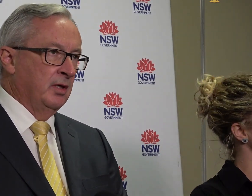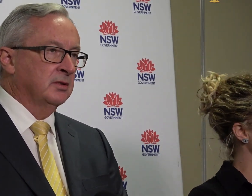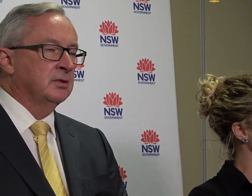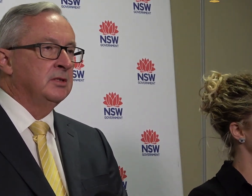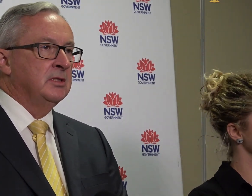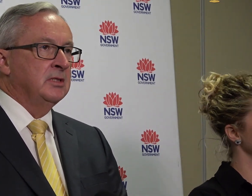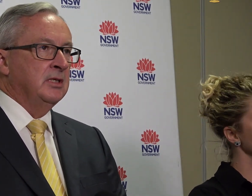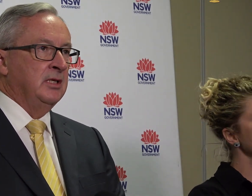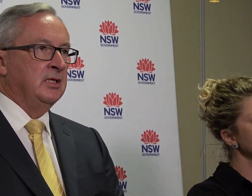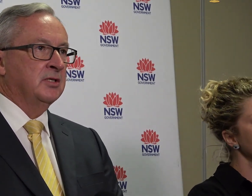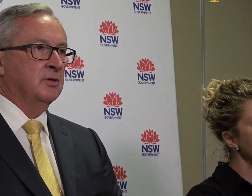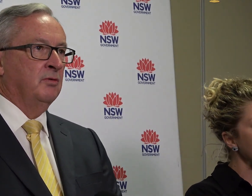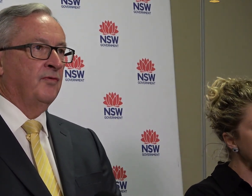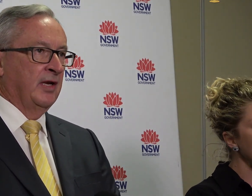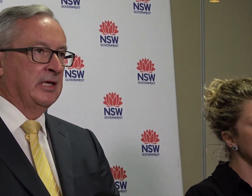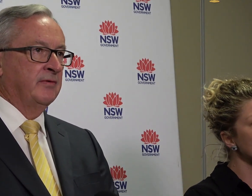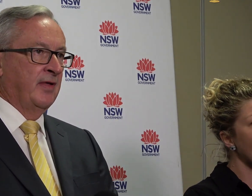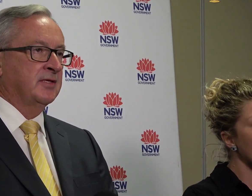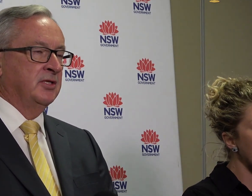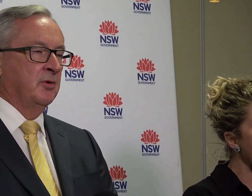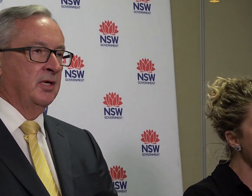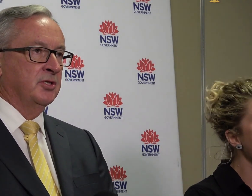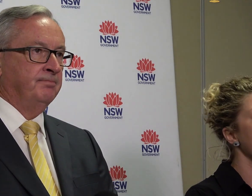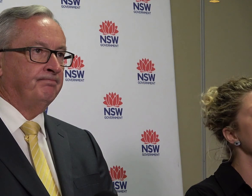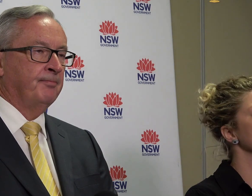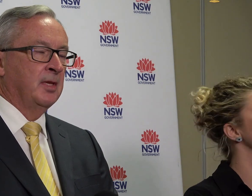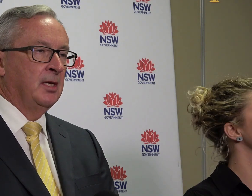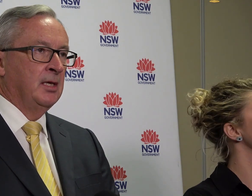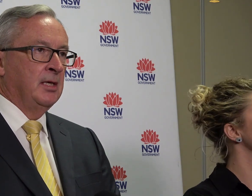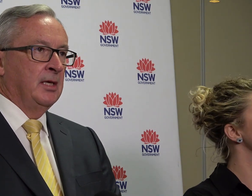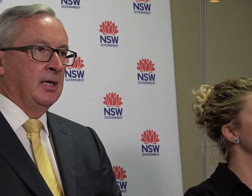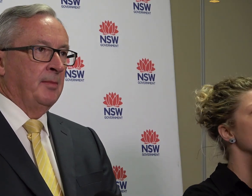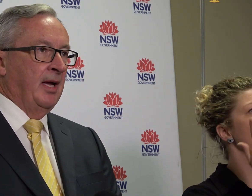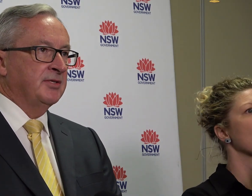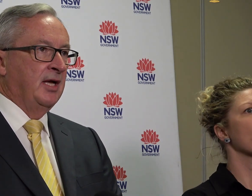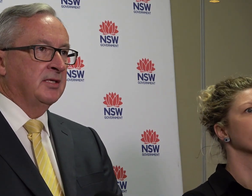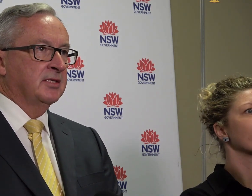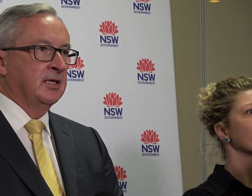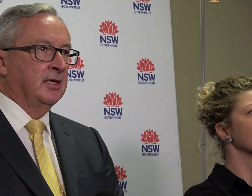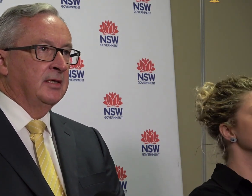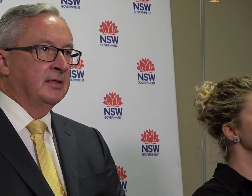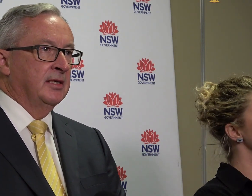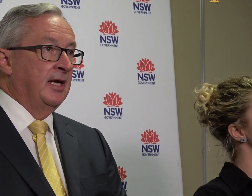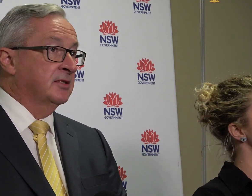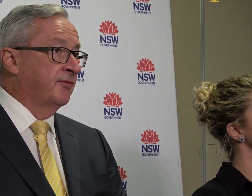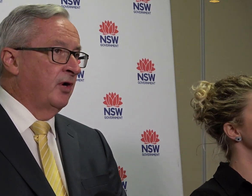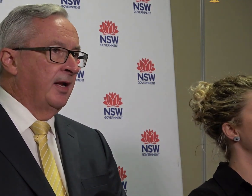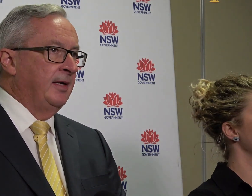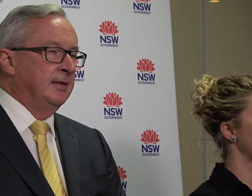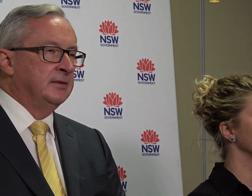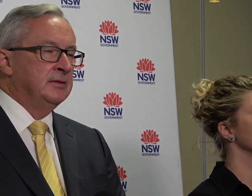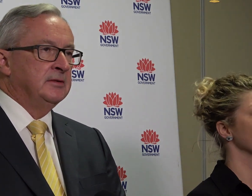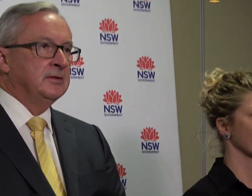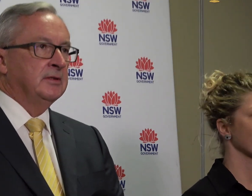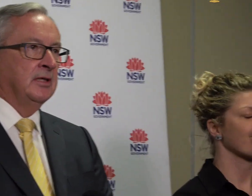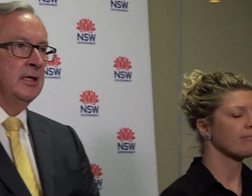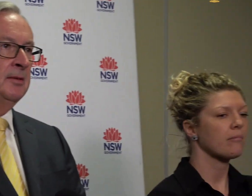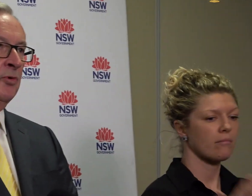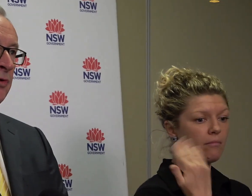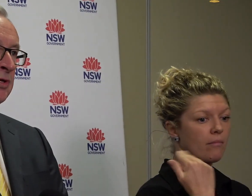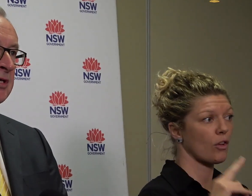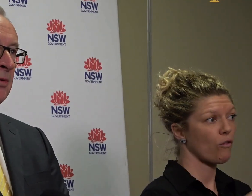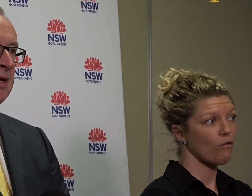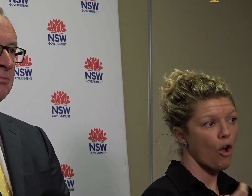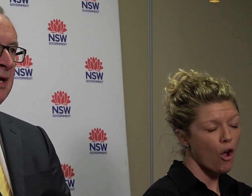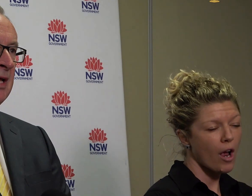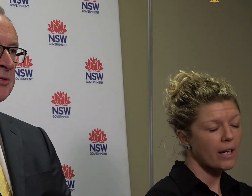New South Wales, is reflecting that situation. As at last Friday,